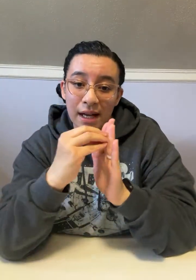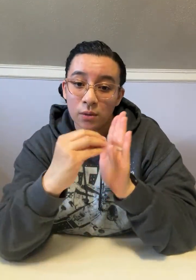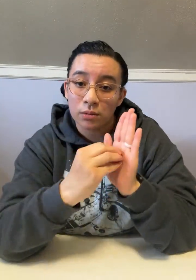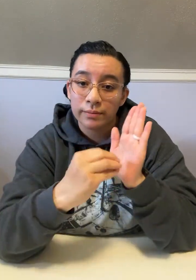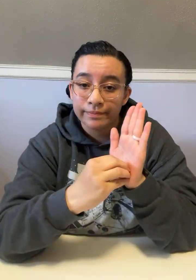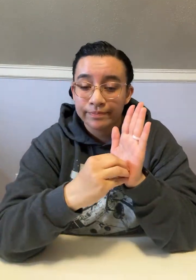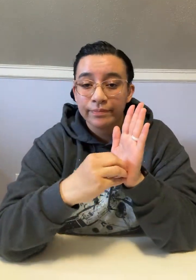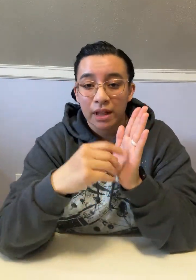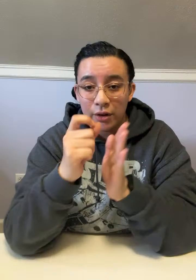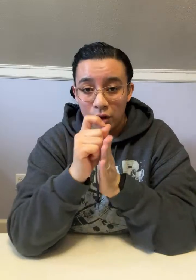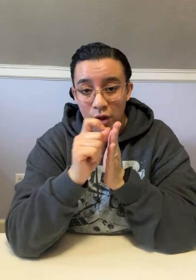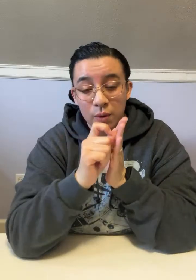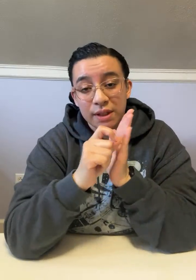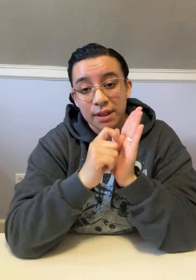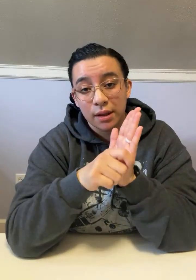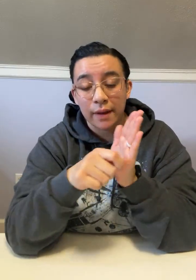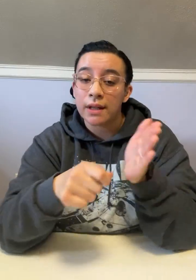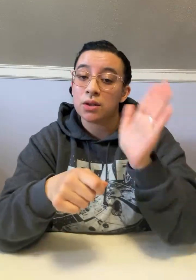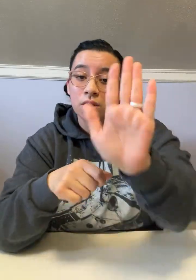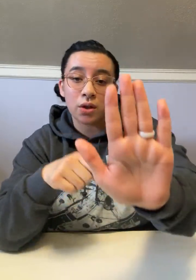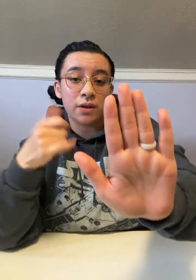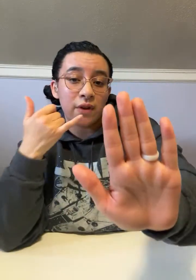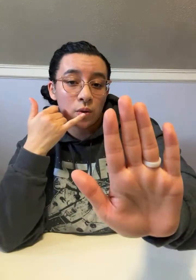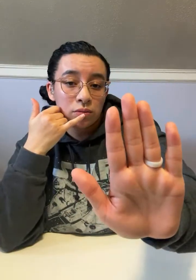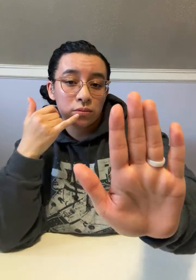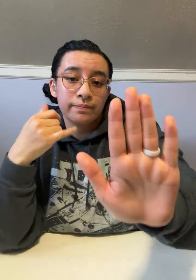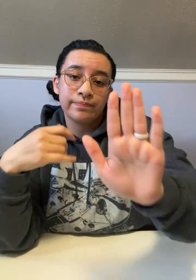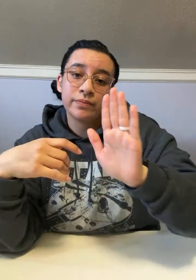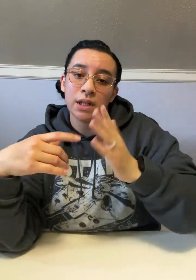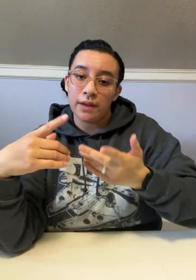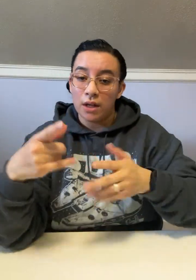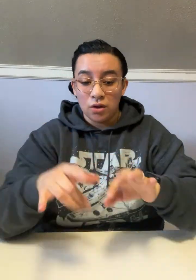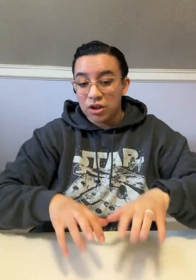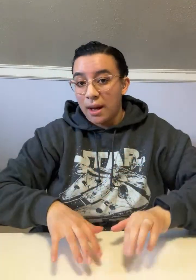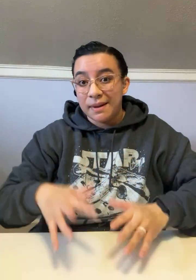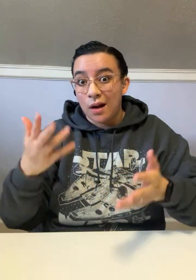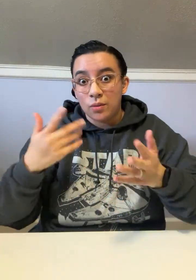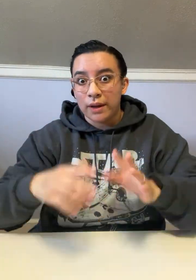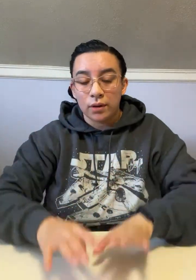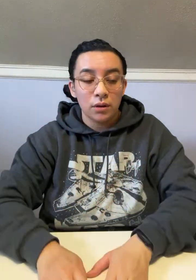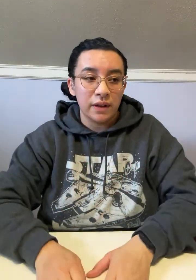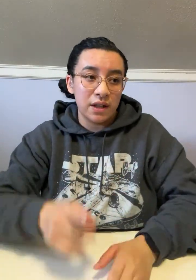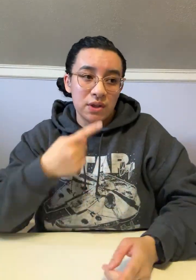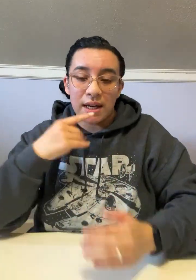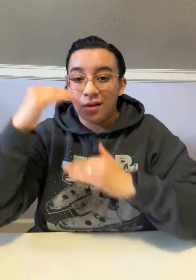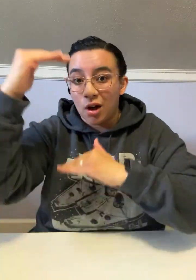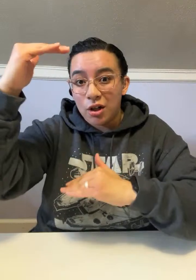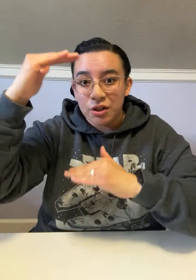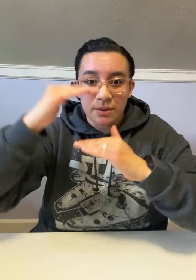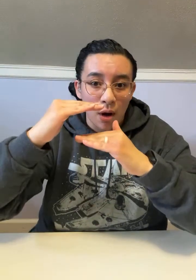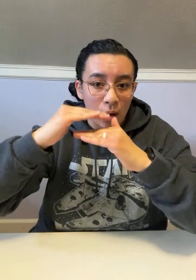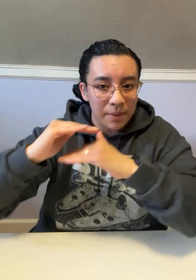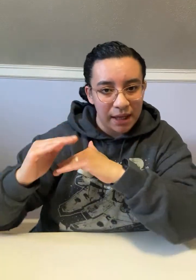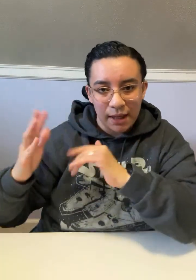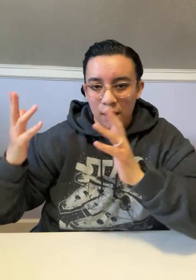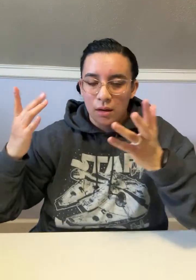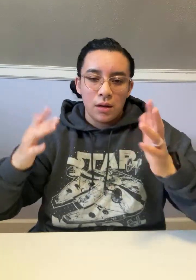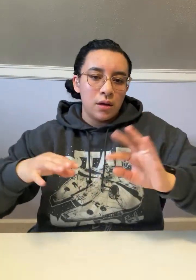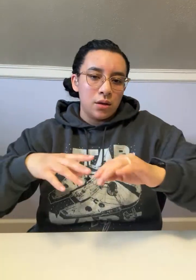down in their notes and then show you the phone, and then you just type it down, whatever. And then if you say large, small, big, you